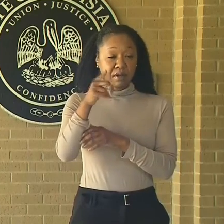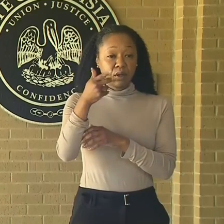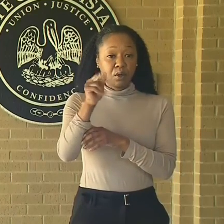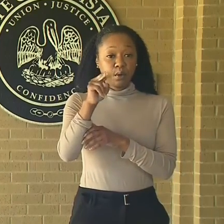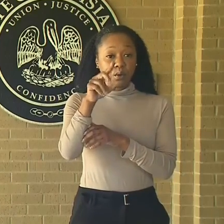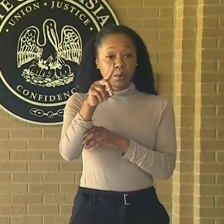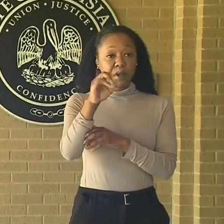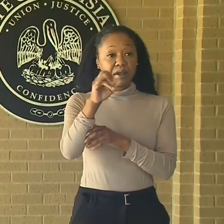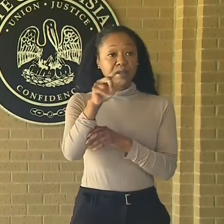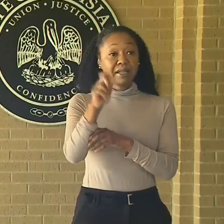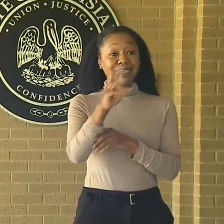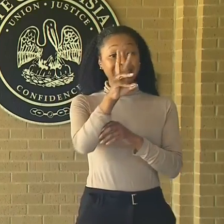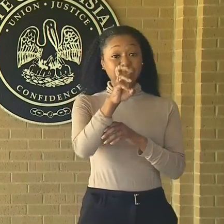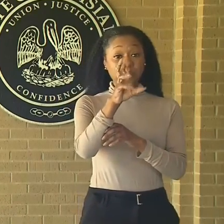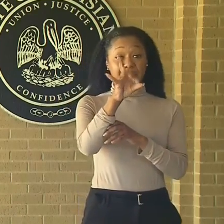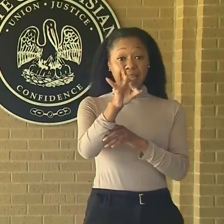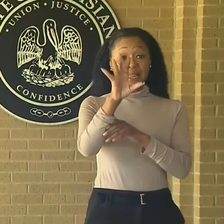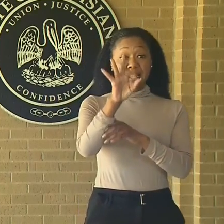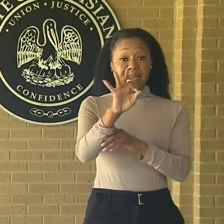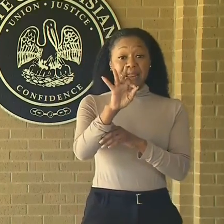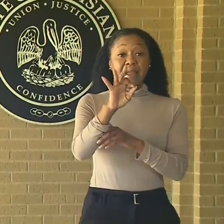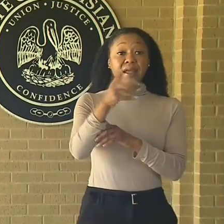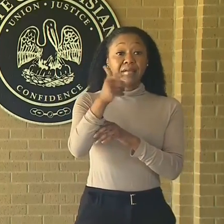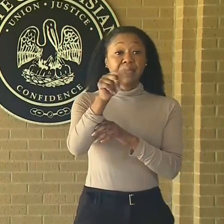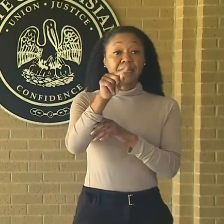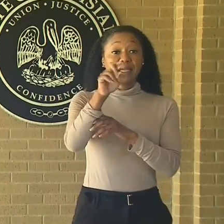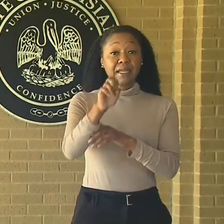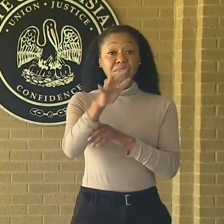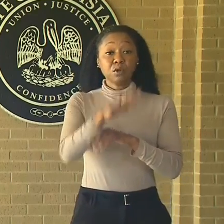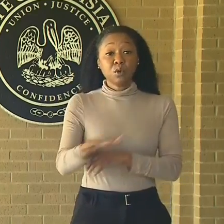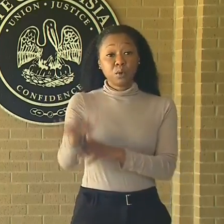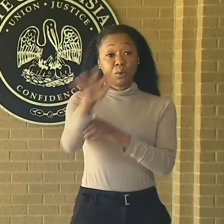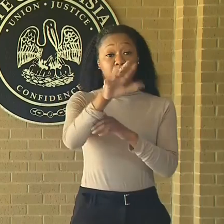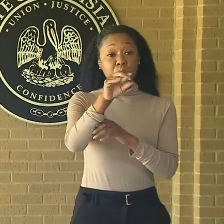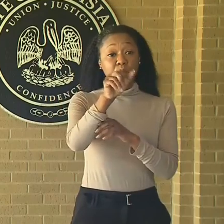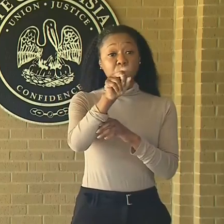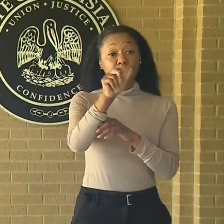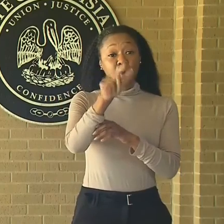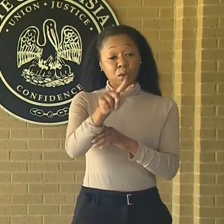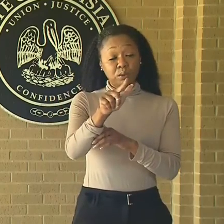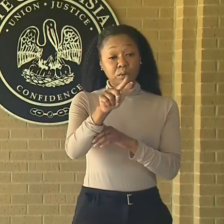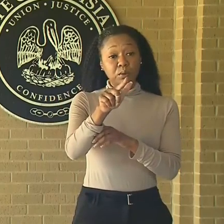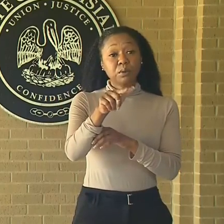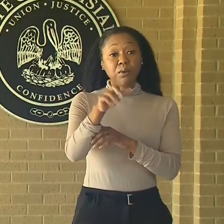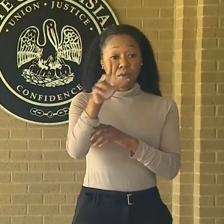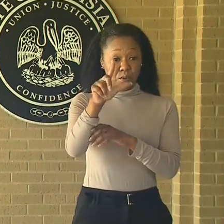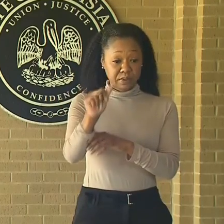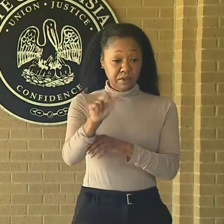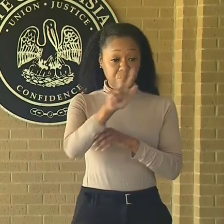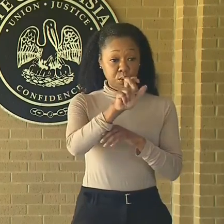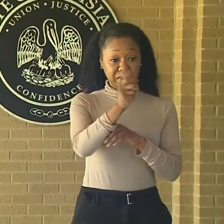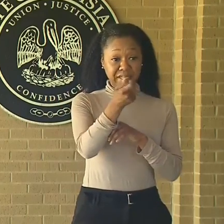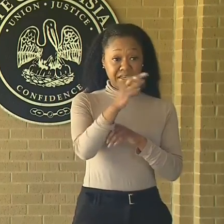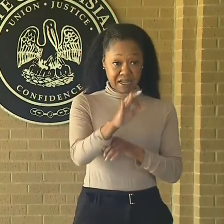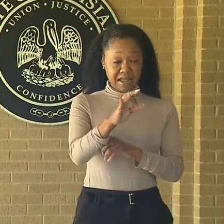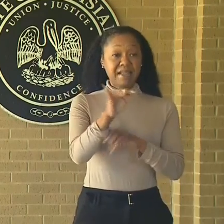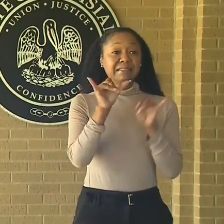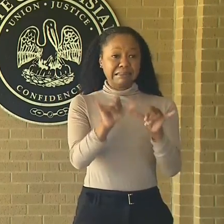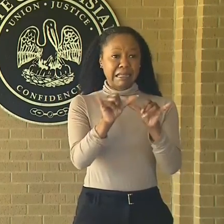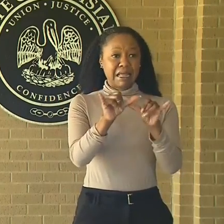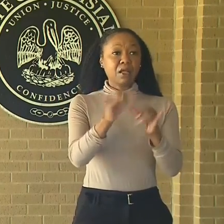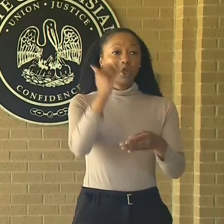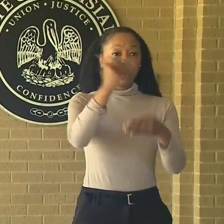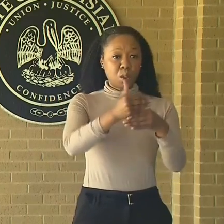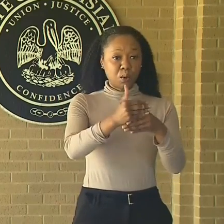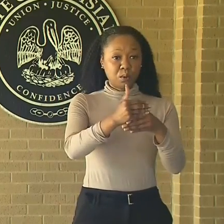CPRA is tracking 689 gates across coastal Louisiana. 319 gates remain closed. That's